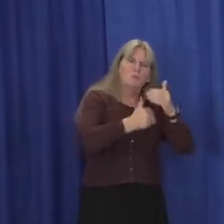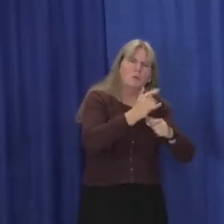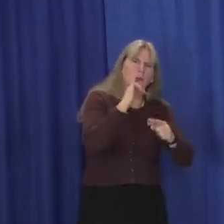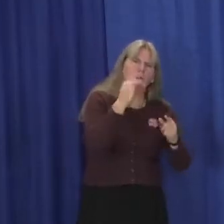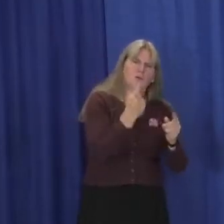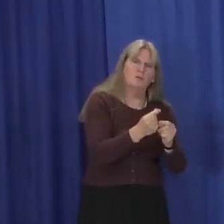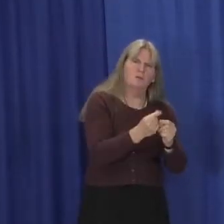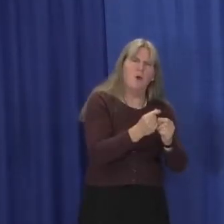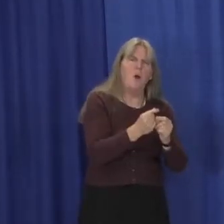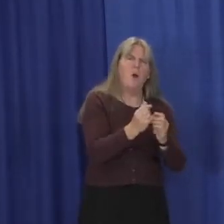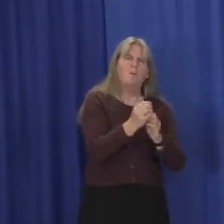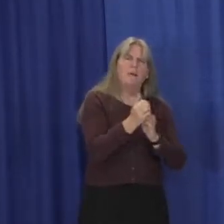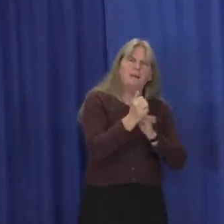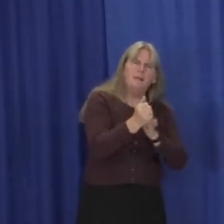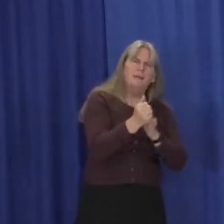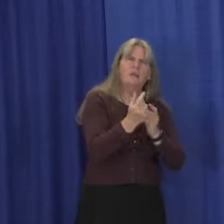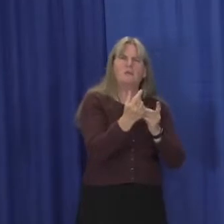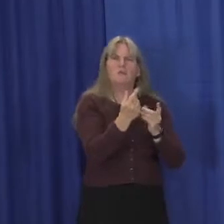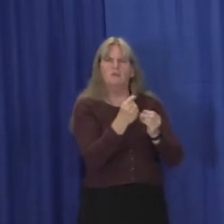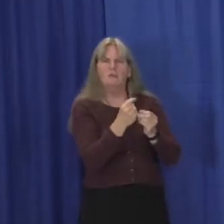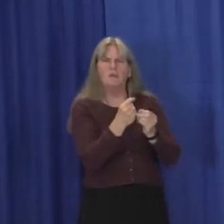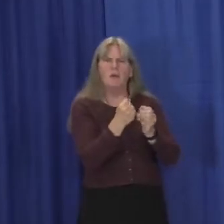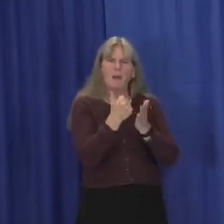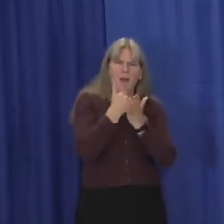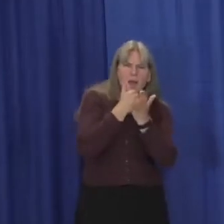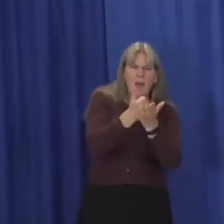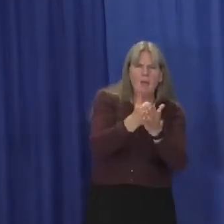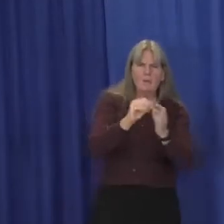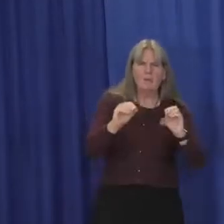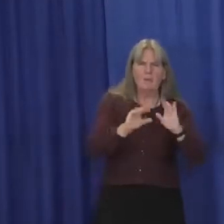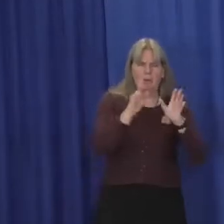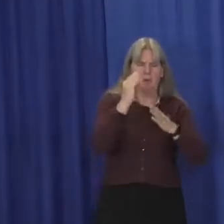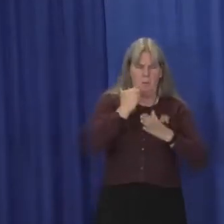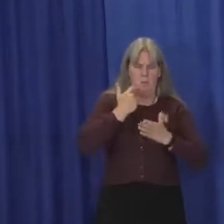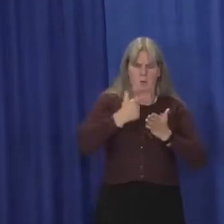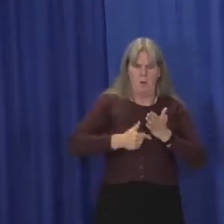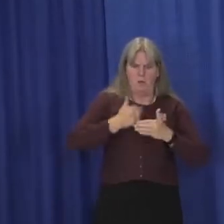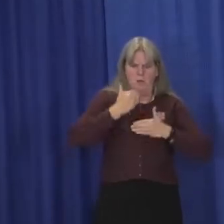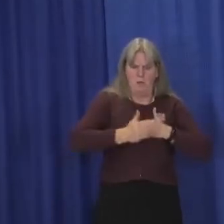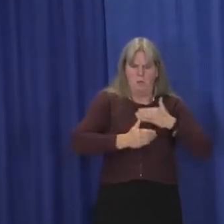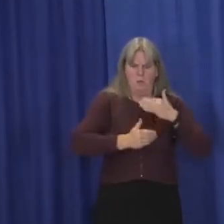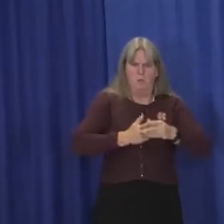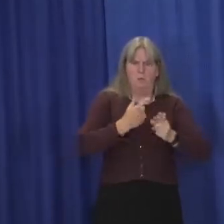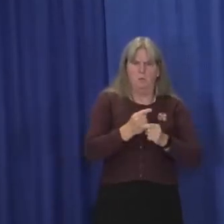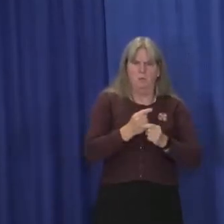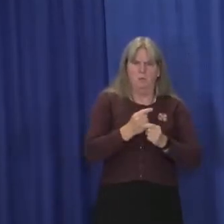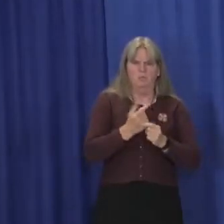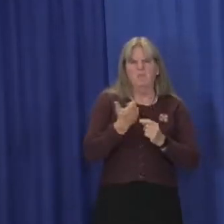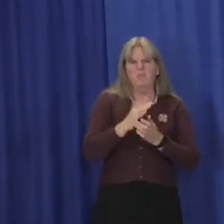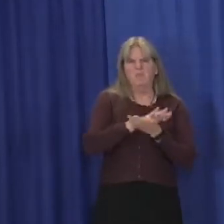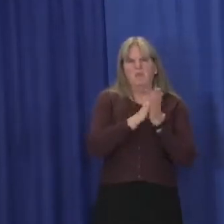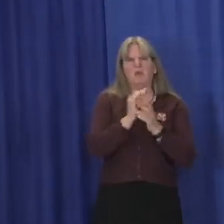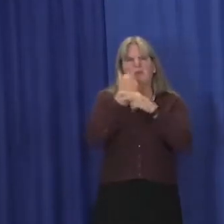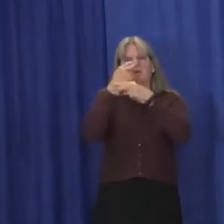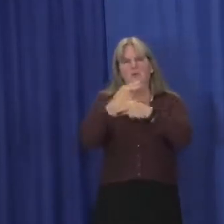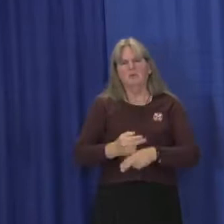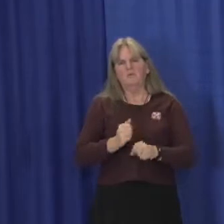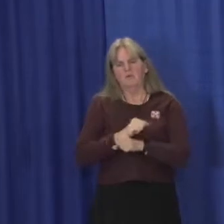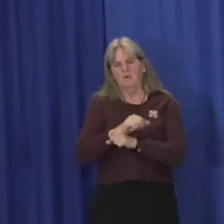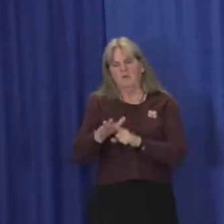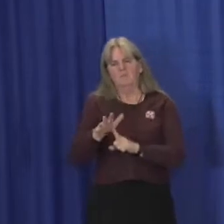guidance provides the clarity that you need to navigate this transition with confidence as we become more accustomed to living with